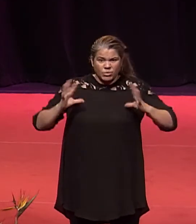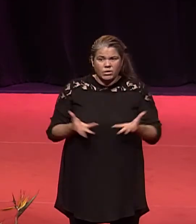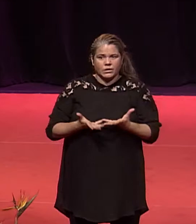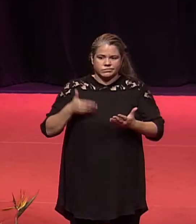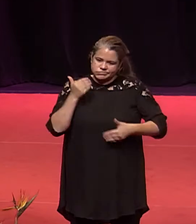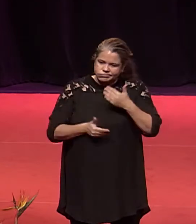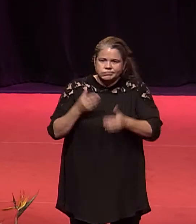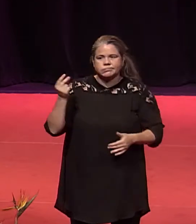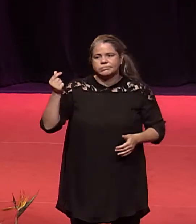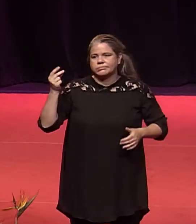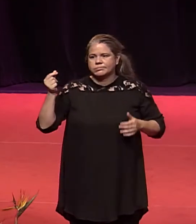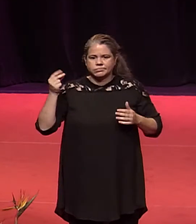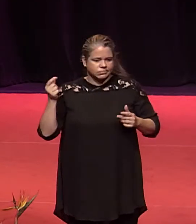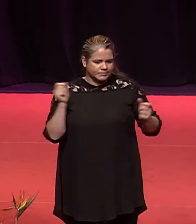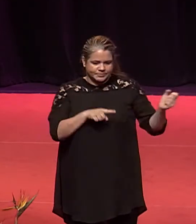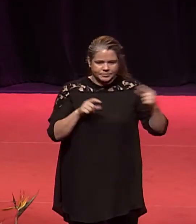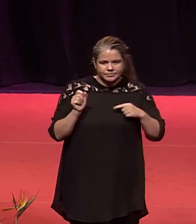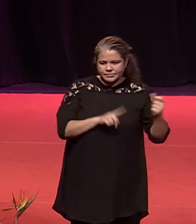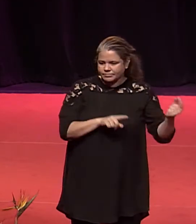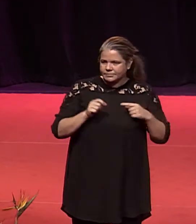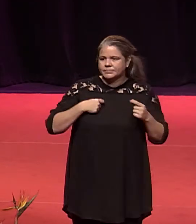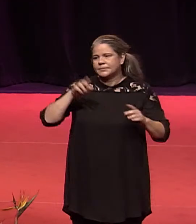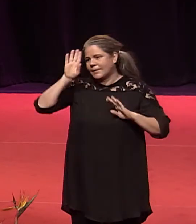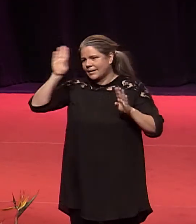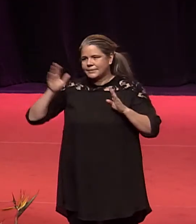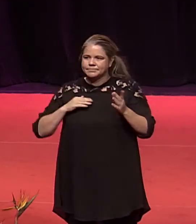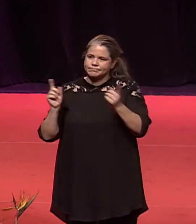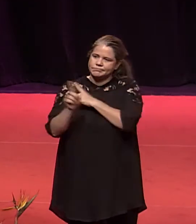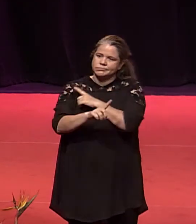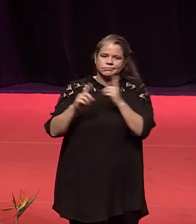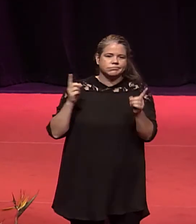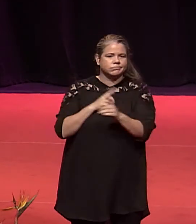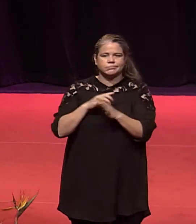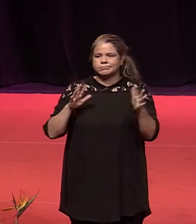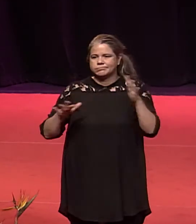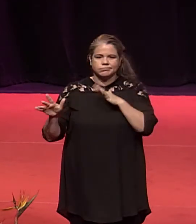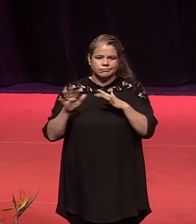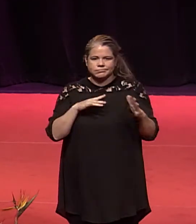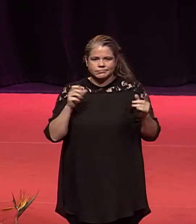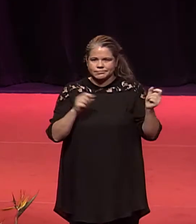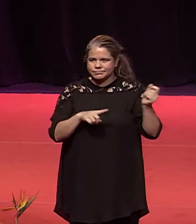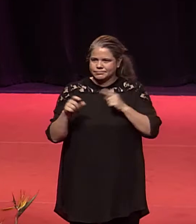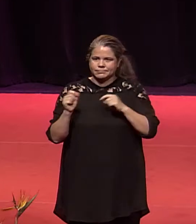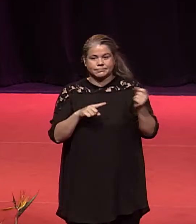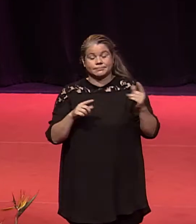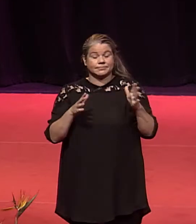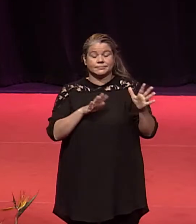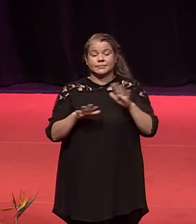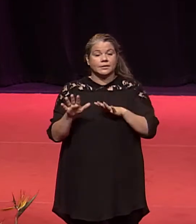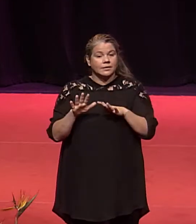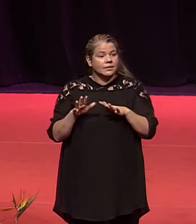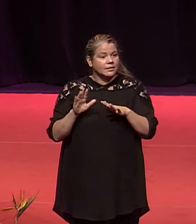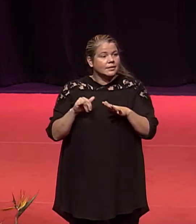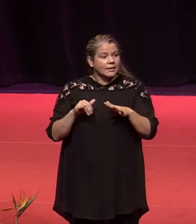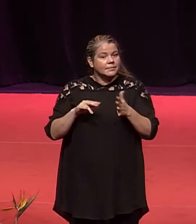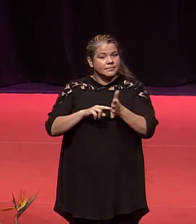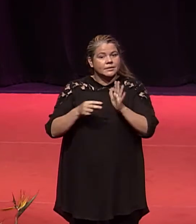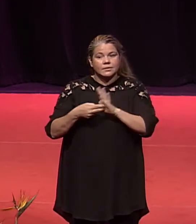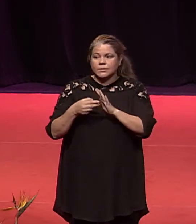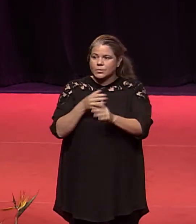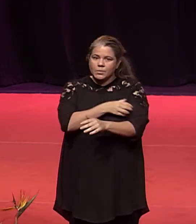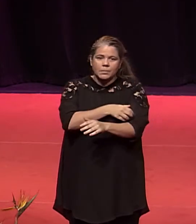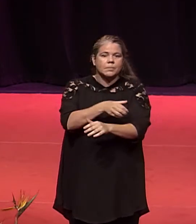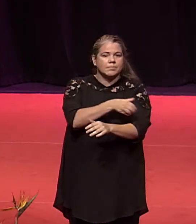by instant and often very brief bursts of communication, which makes it all the more powerful and all the